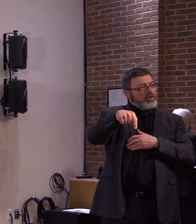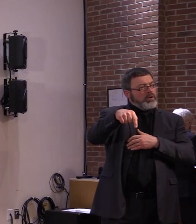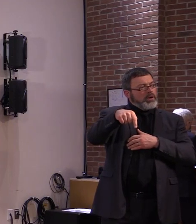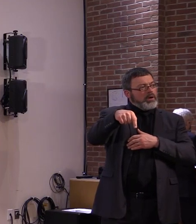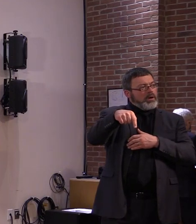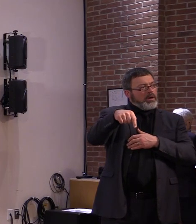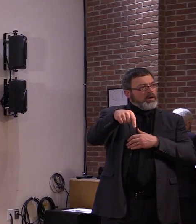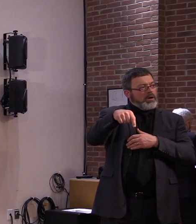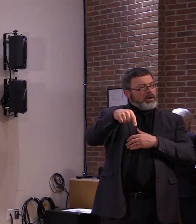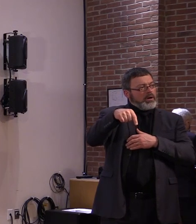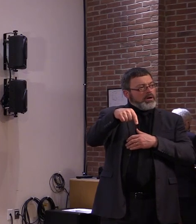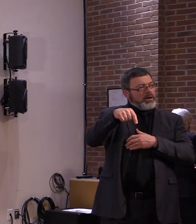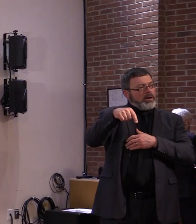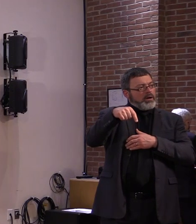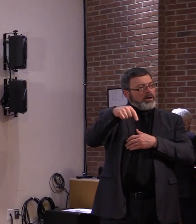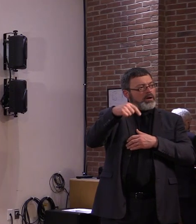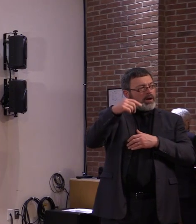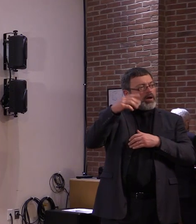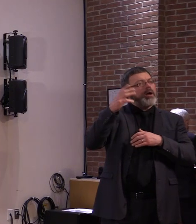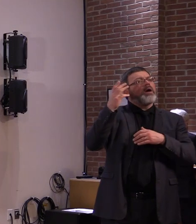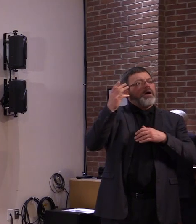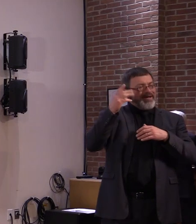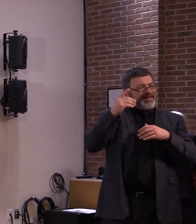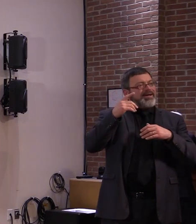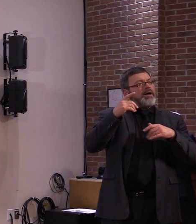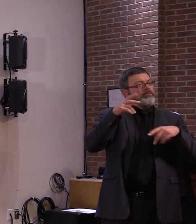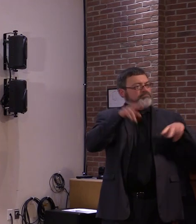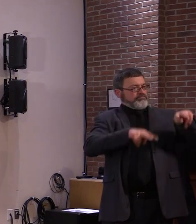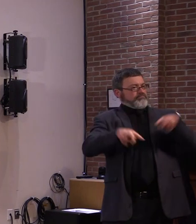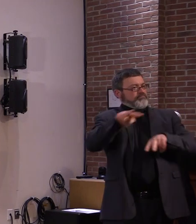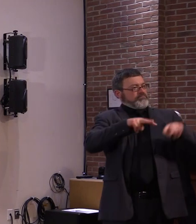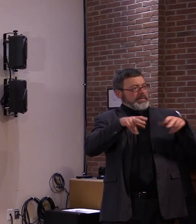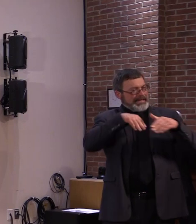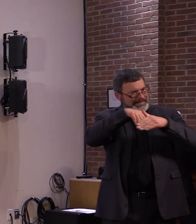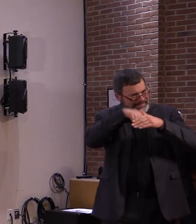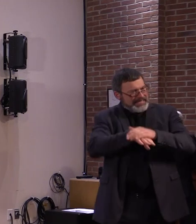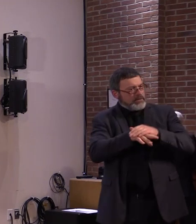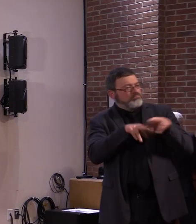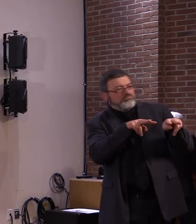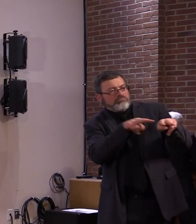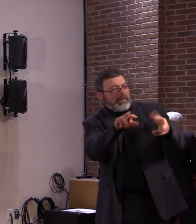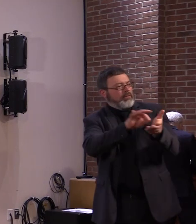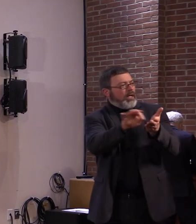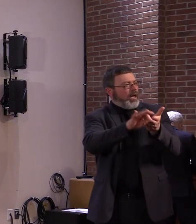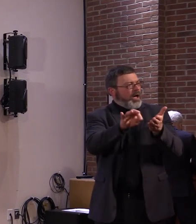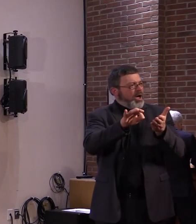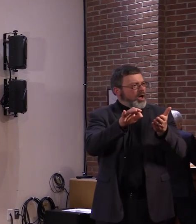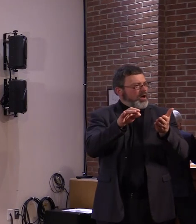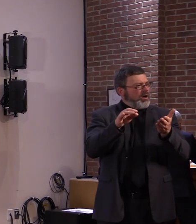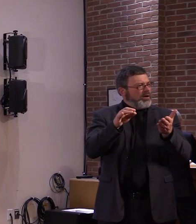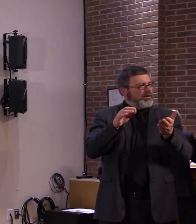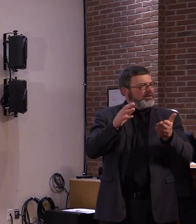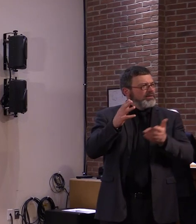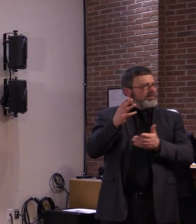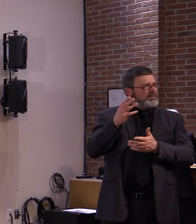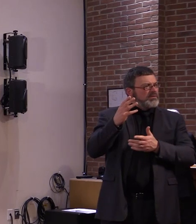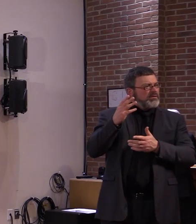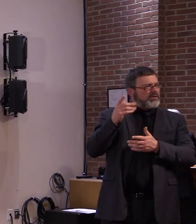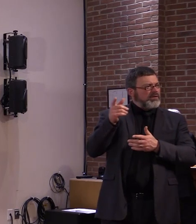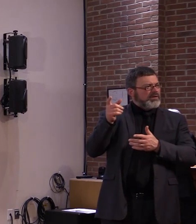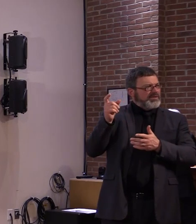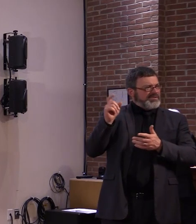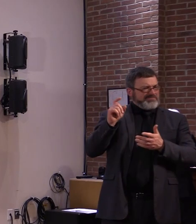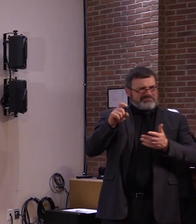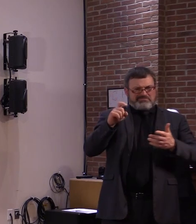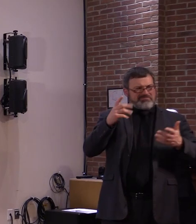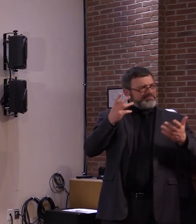watchers from attending the vote count, even though, you know, they have court orders and they're legally allowed to be there? Why do you think